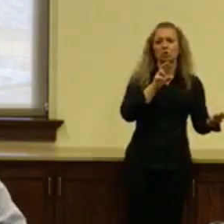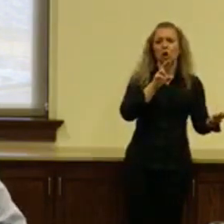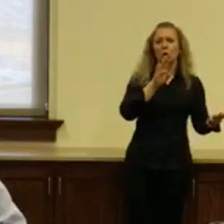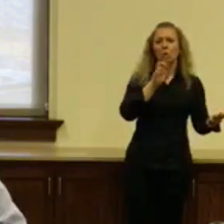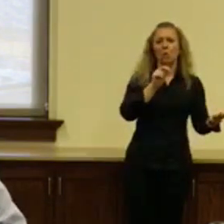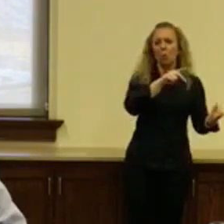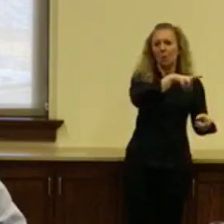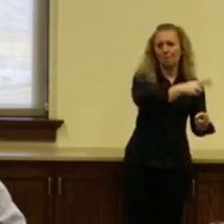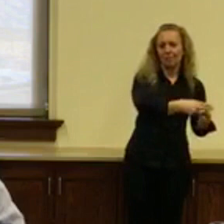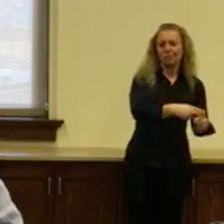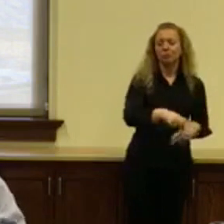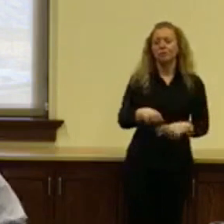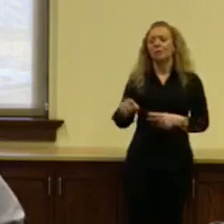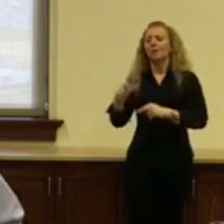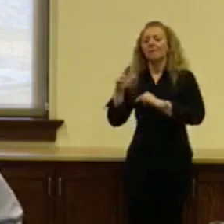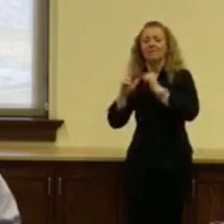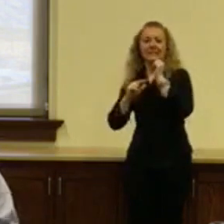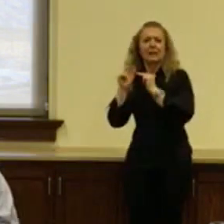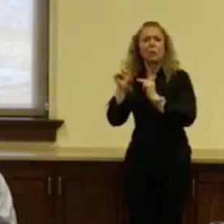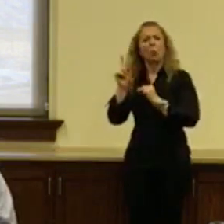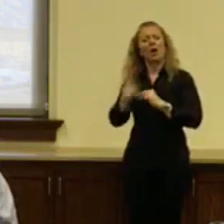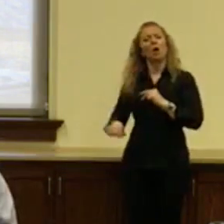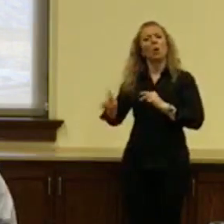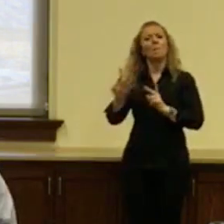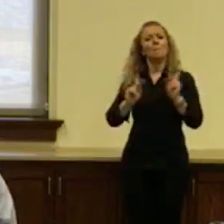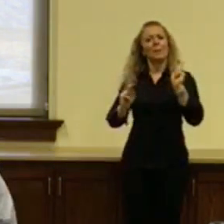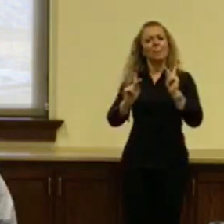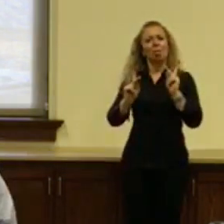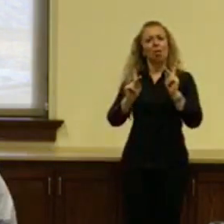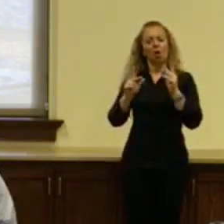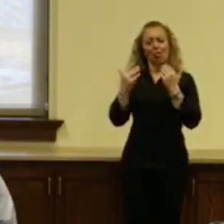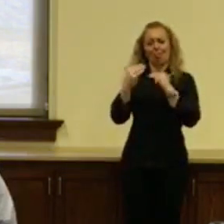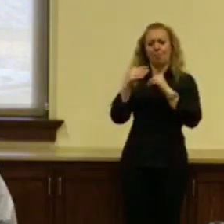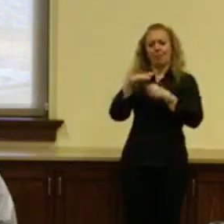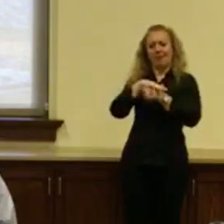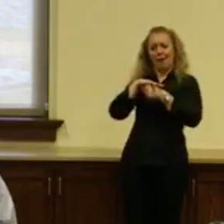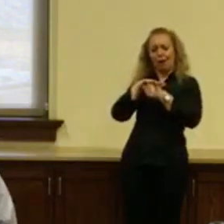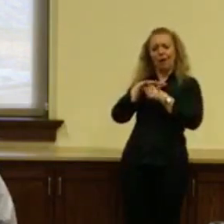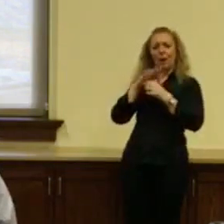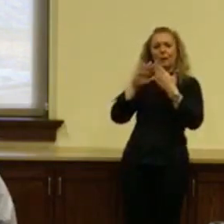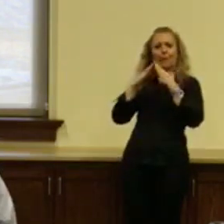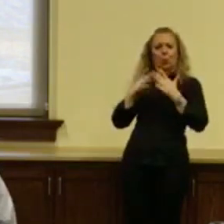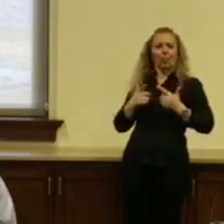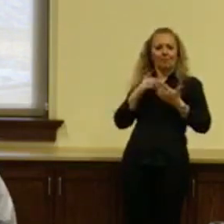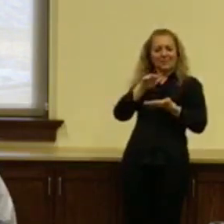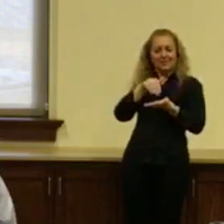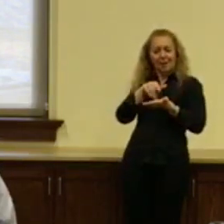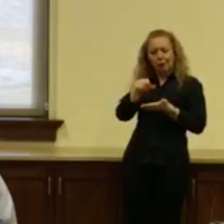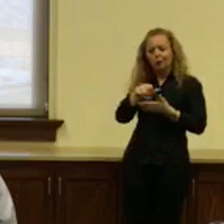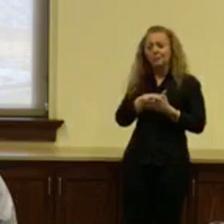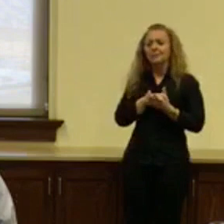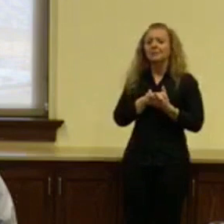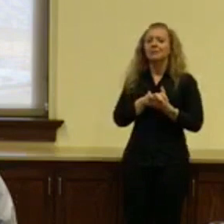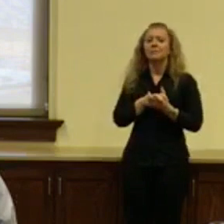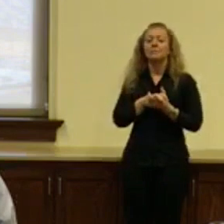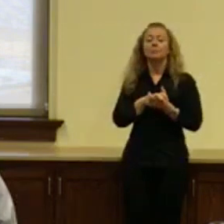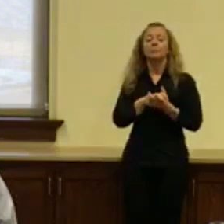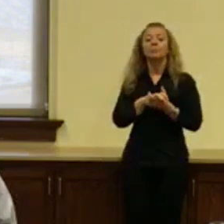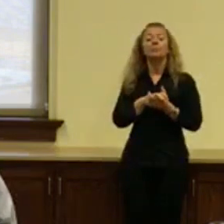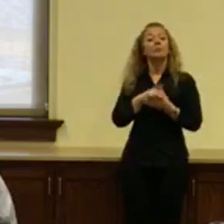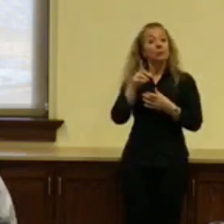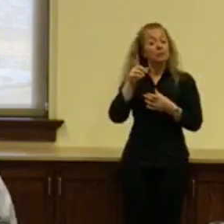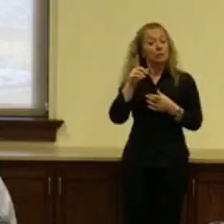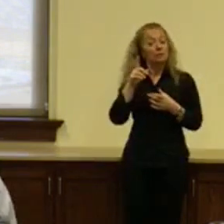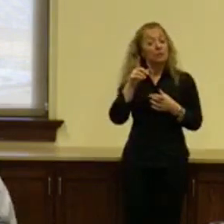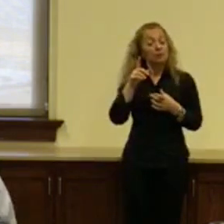about, our facilities in which folks are enclosed, communal living centers, those type of things. So for folks who